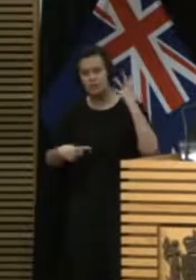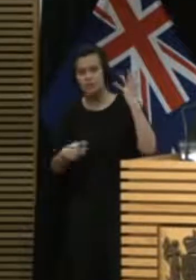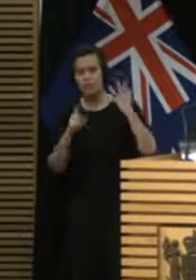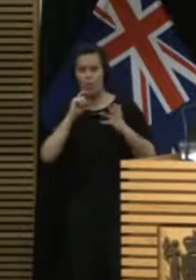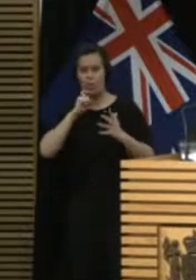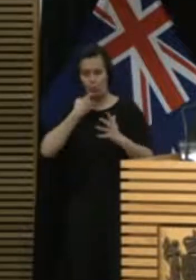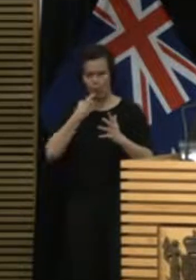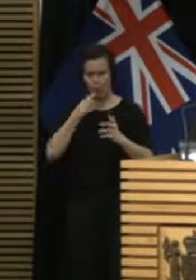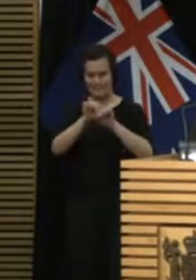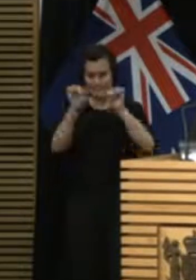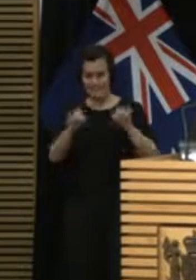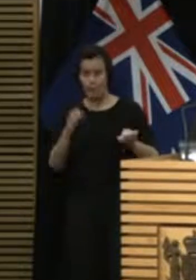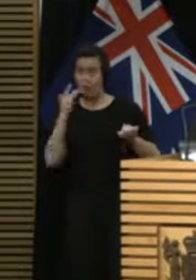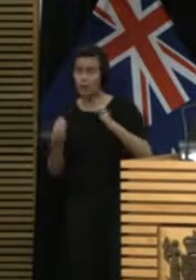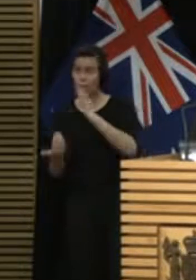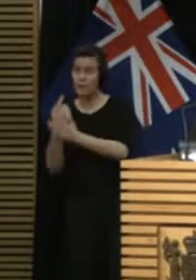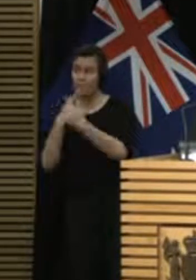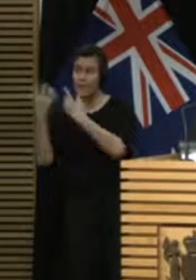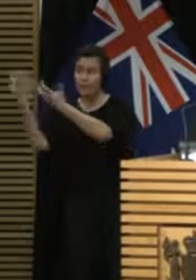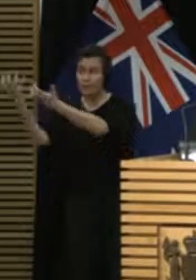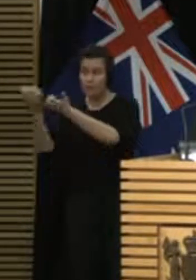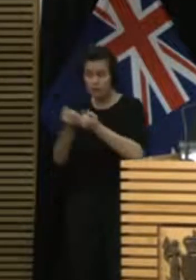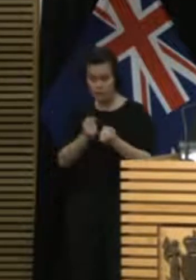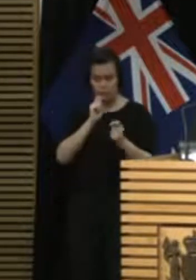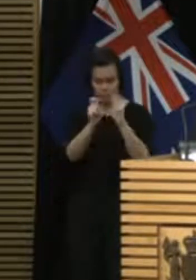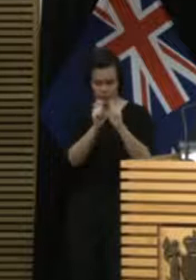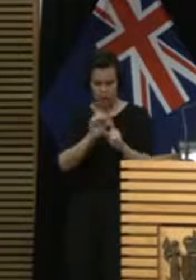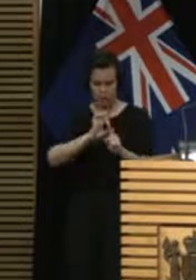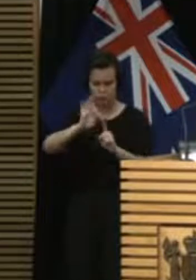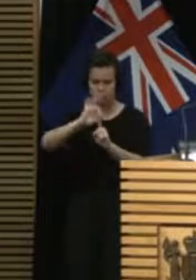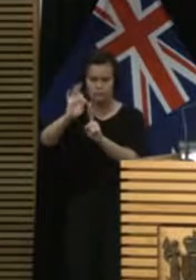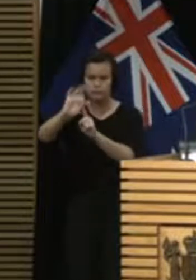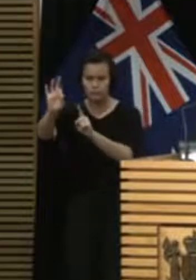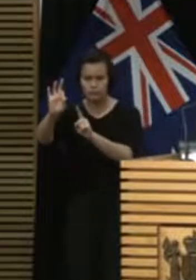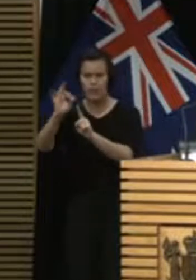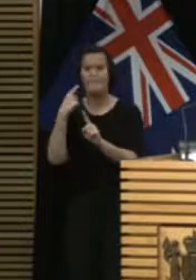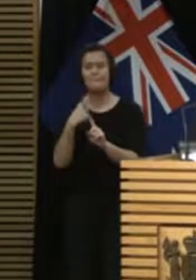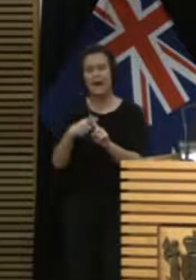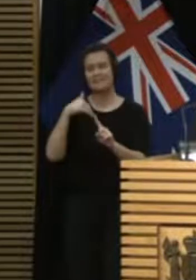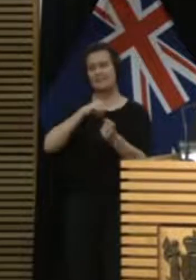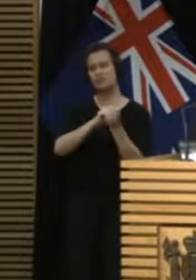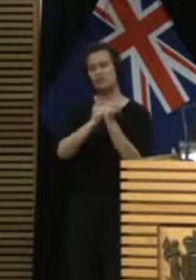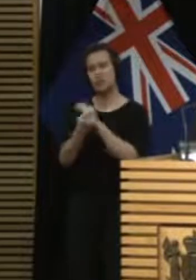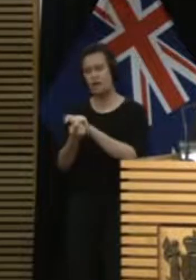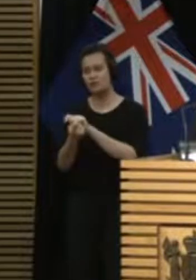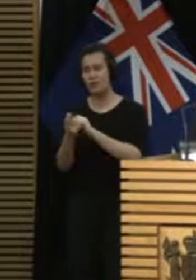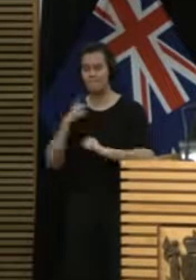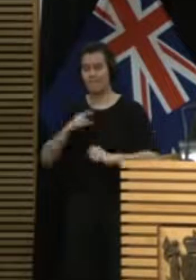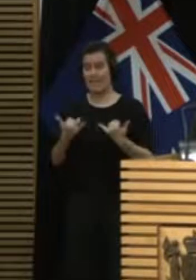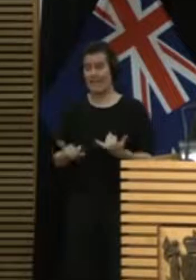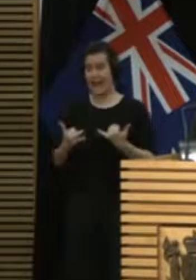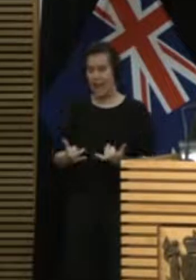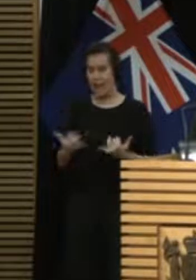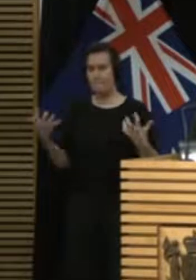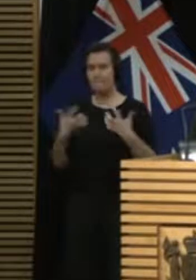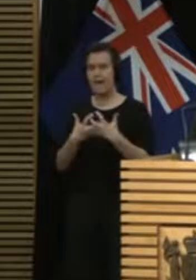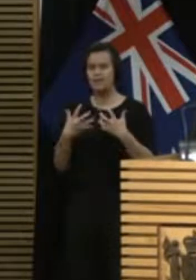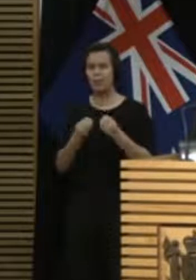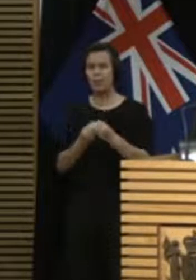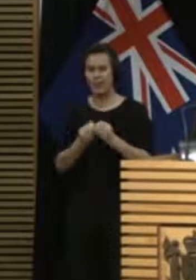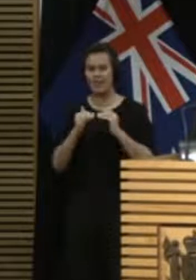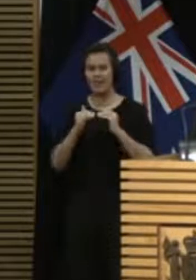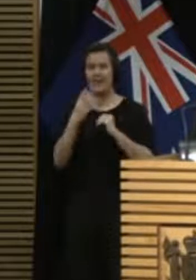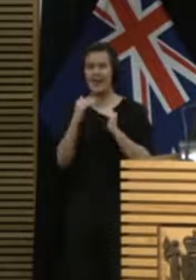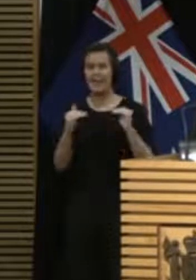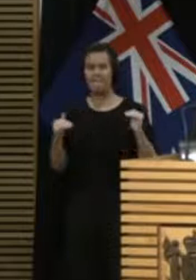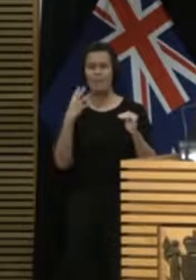to fit with the new alert level, the new protection framework. What's the cases per day surge capacity that